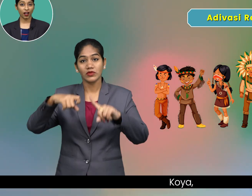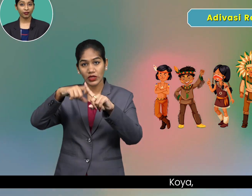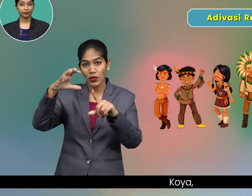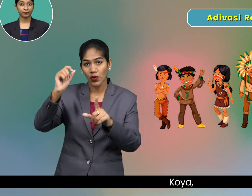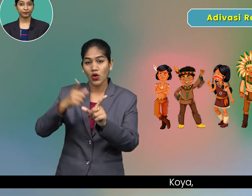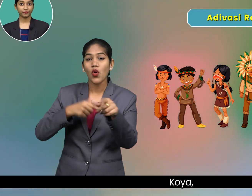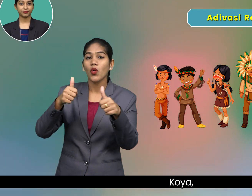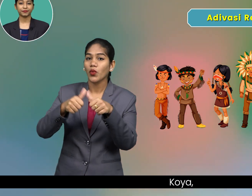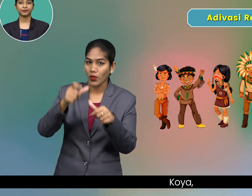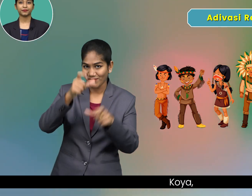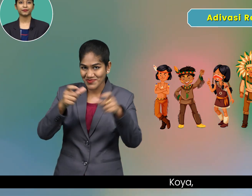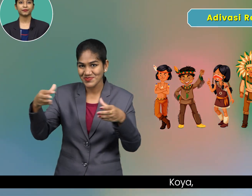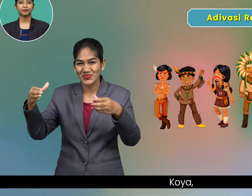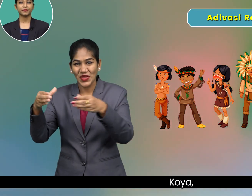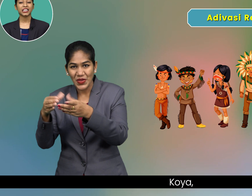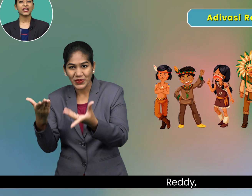Koya,